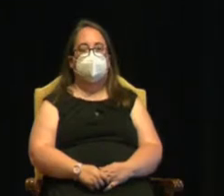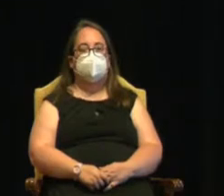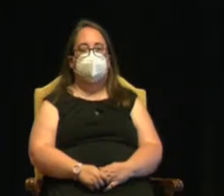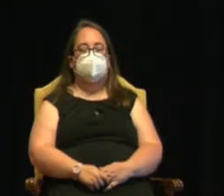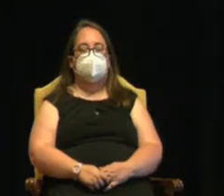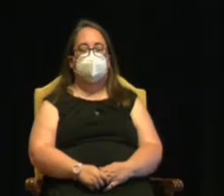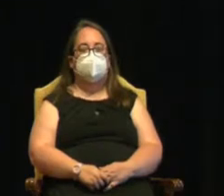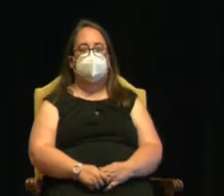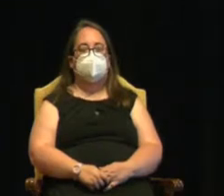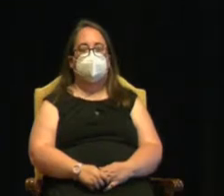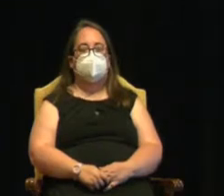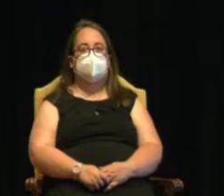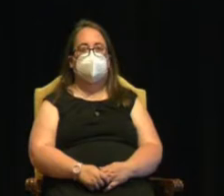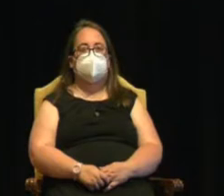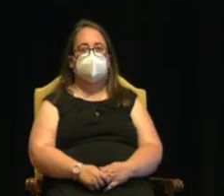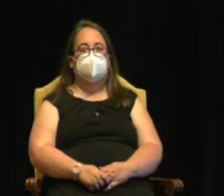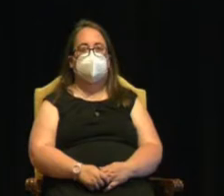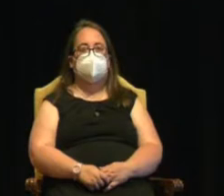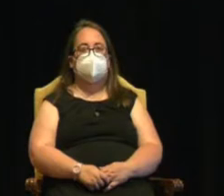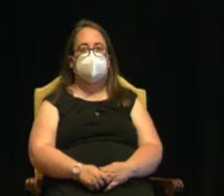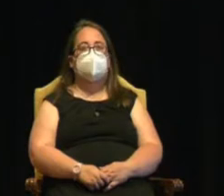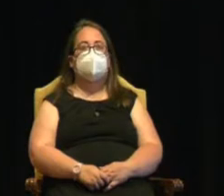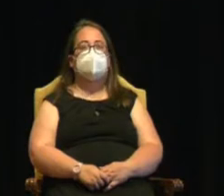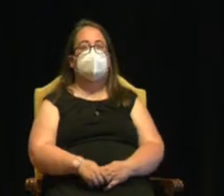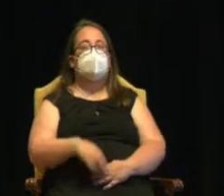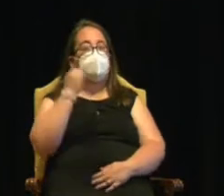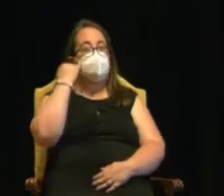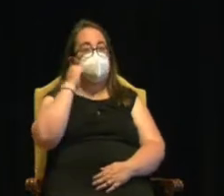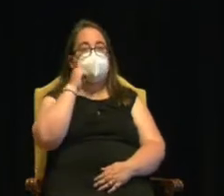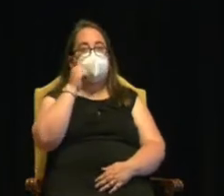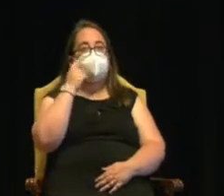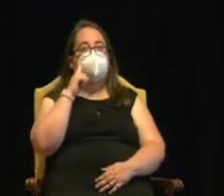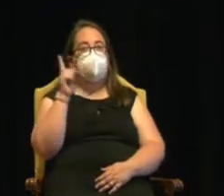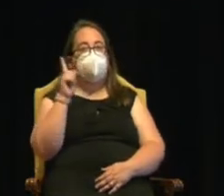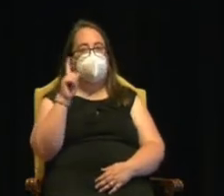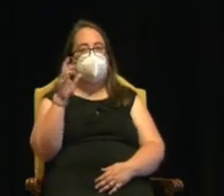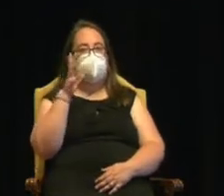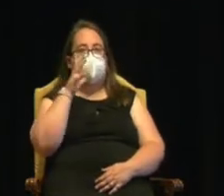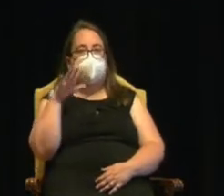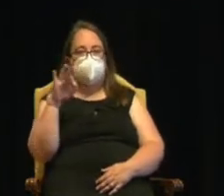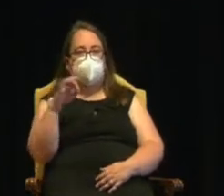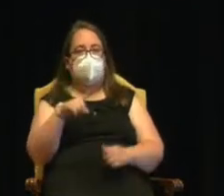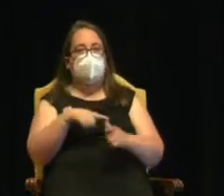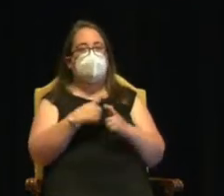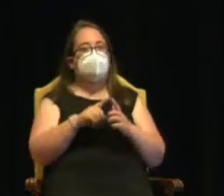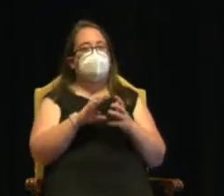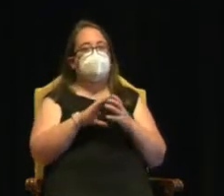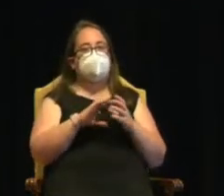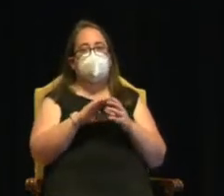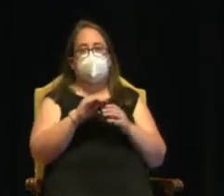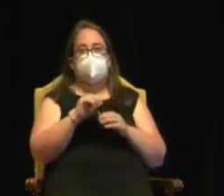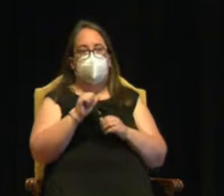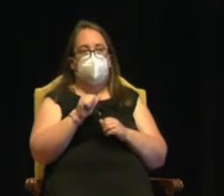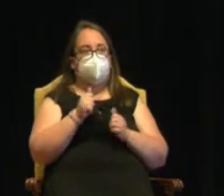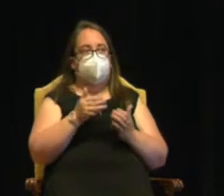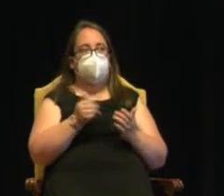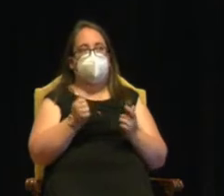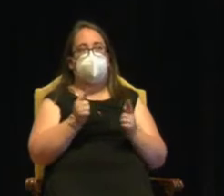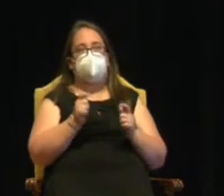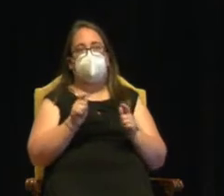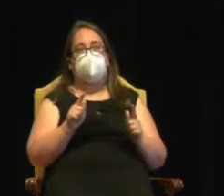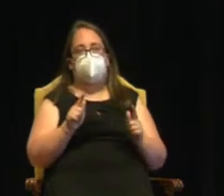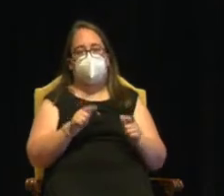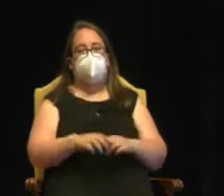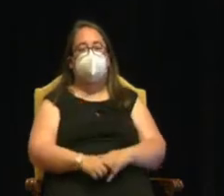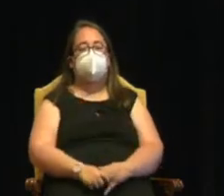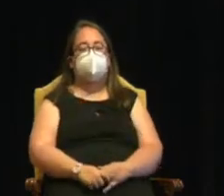where your mother was found, this was a story that would not exist at all. That it was very